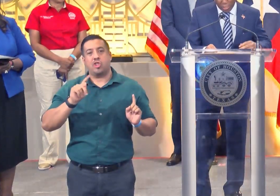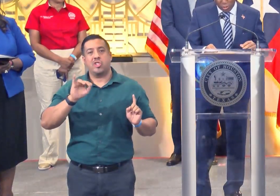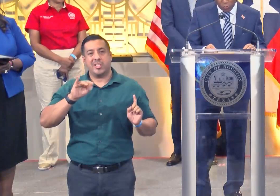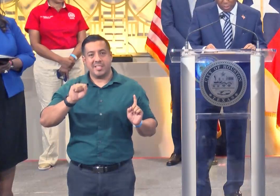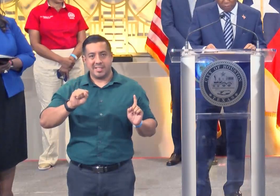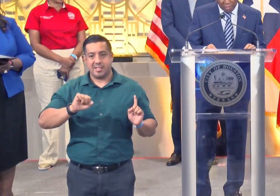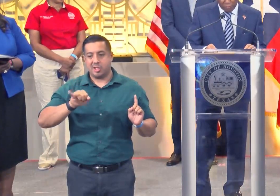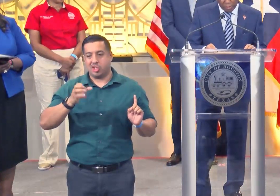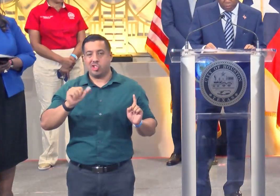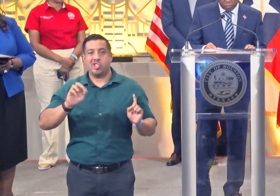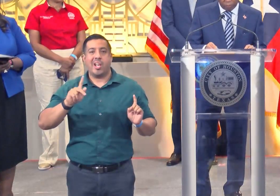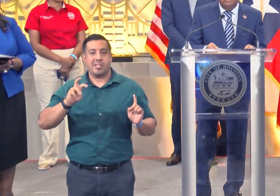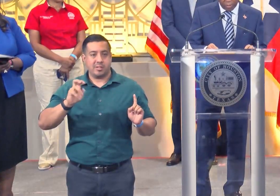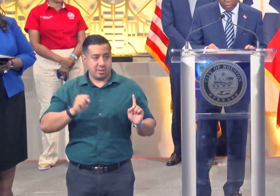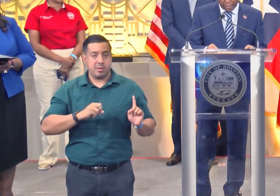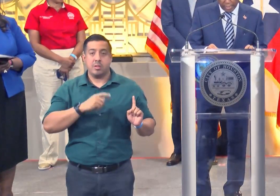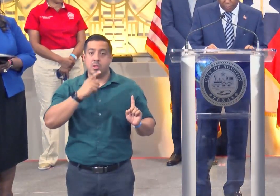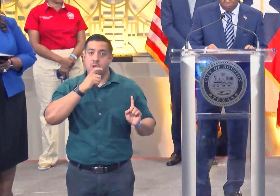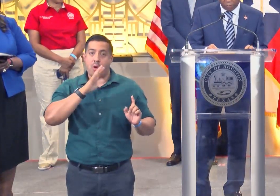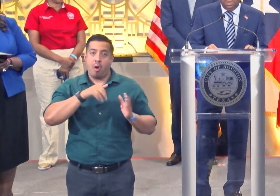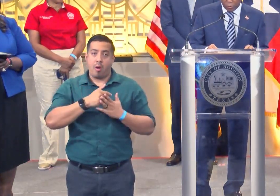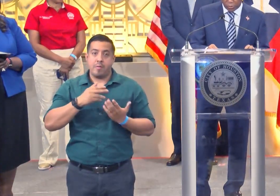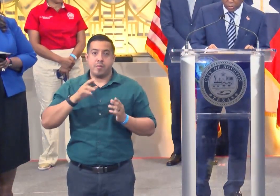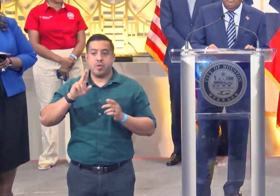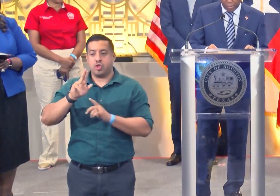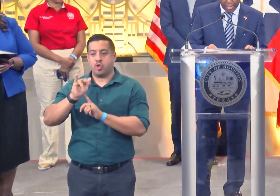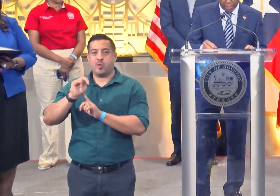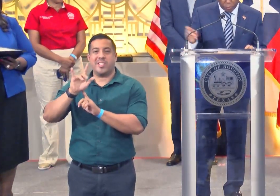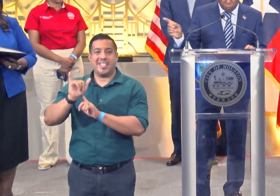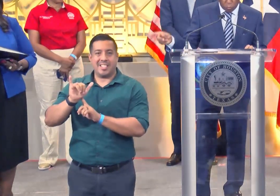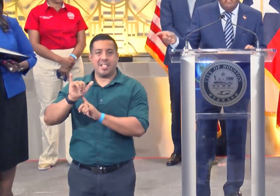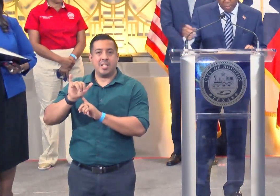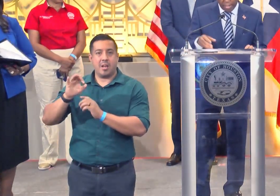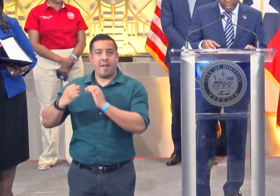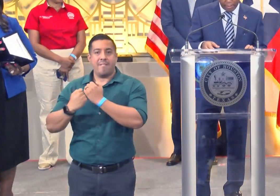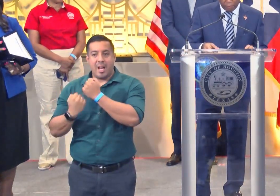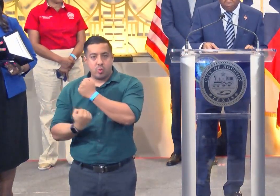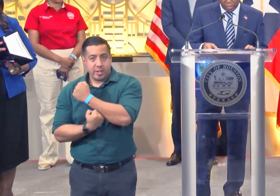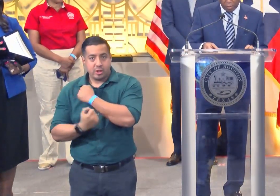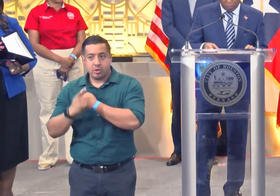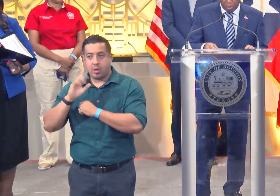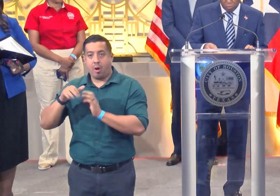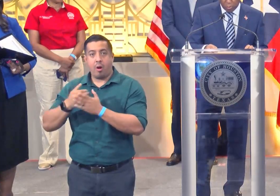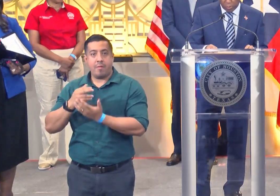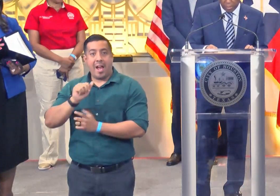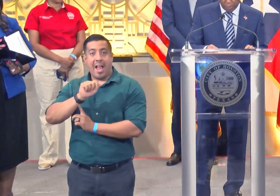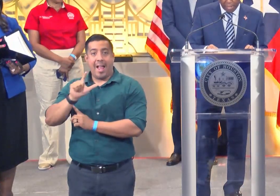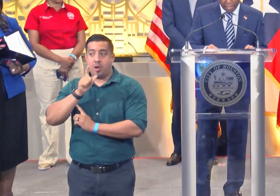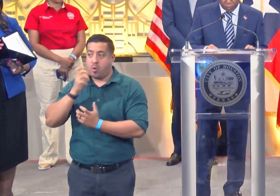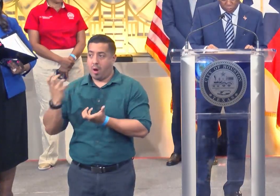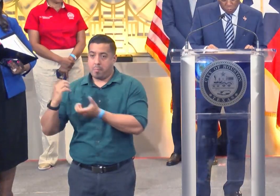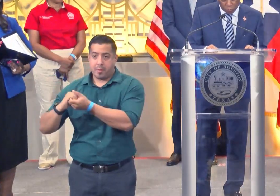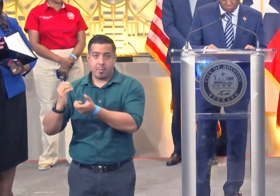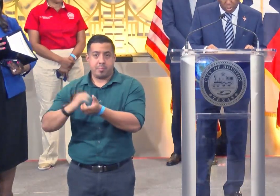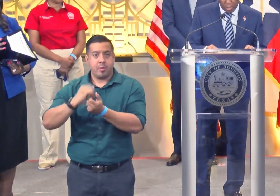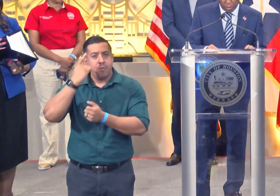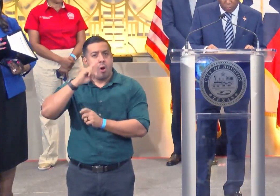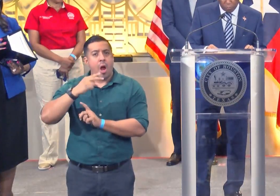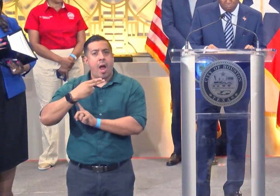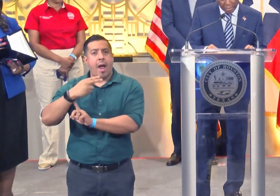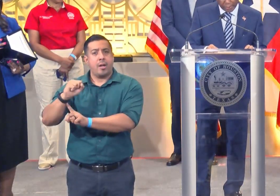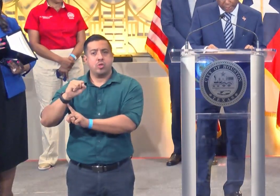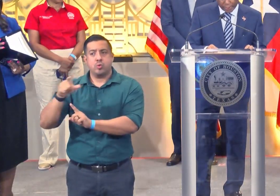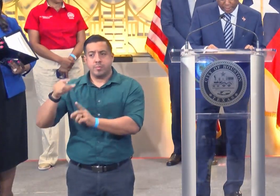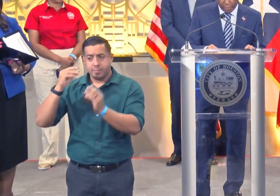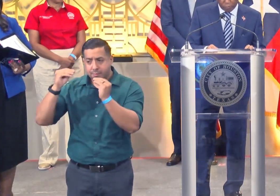the G-Unity Foundation. Together with the Houston United Group, Al, they are partnering to help high schoolers